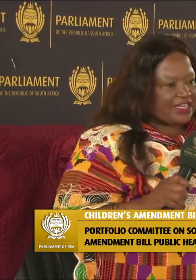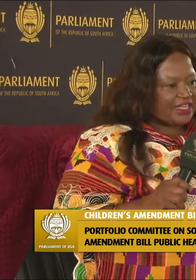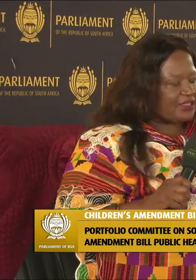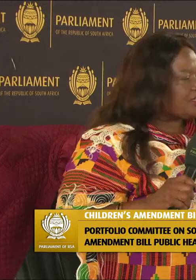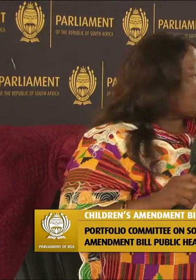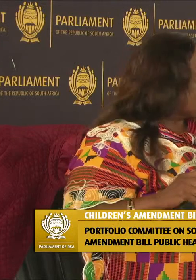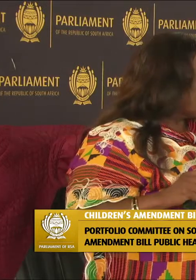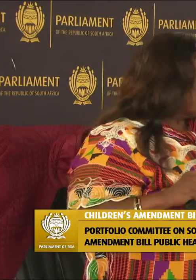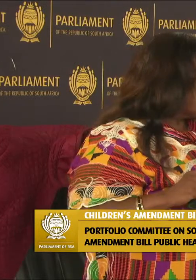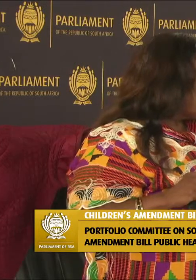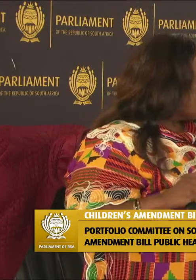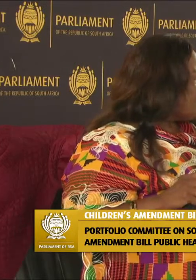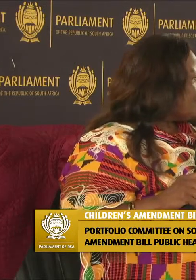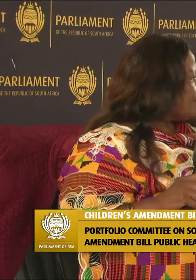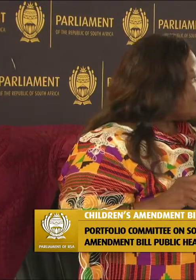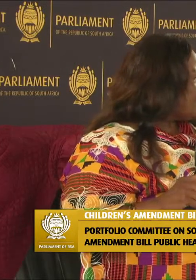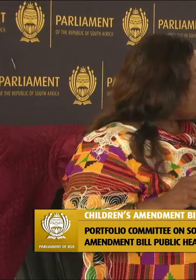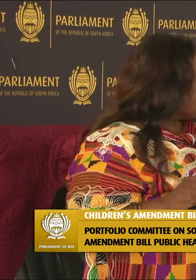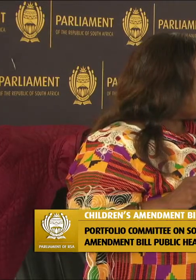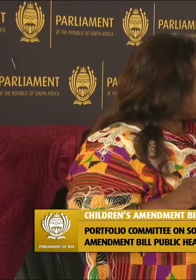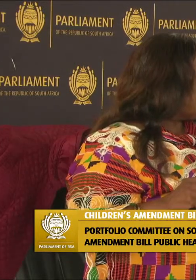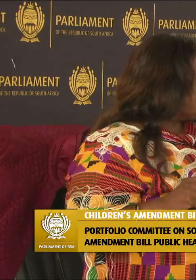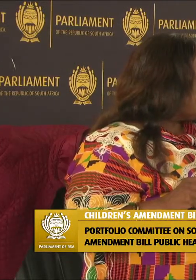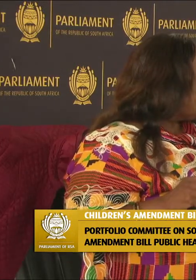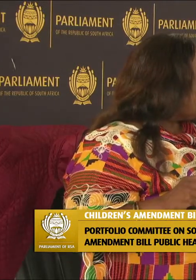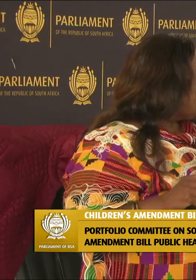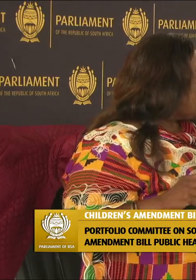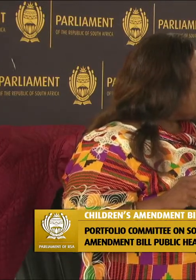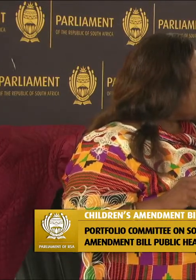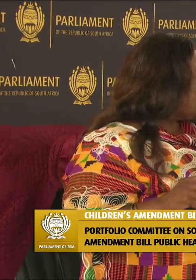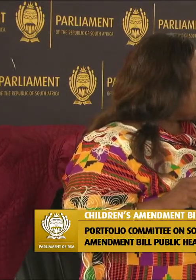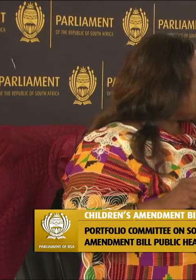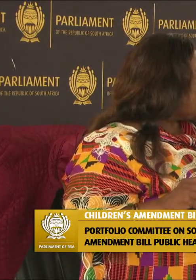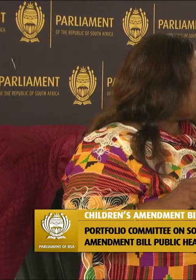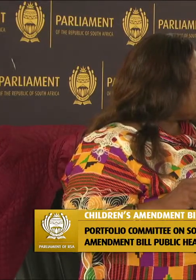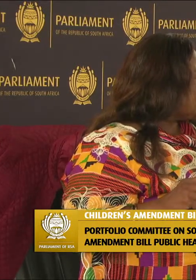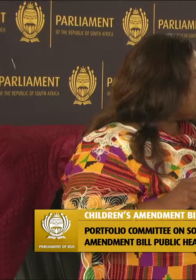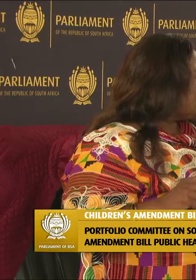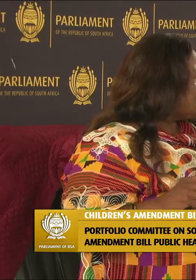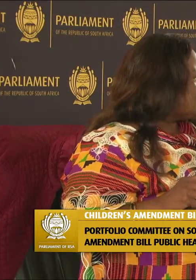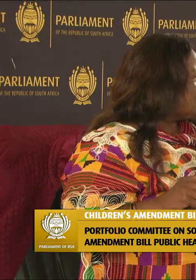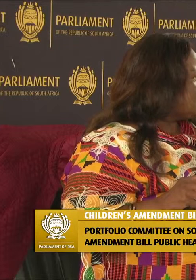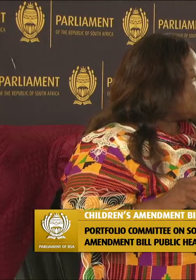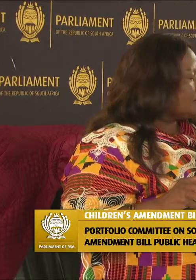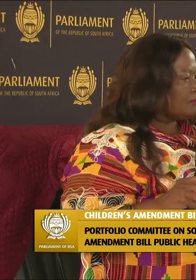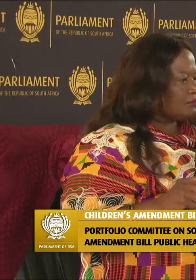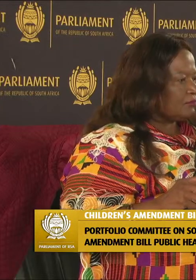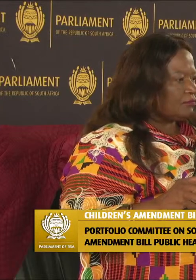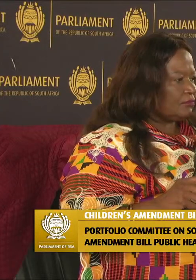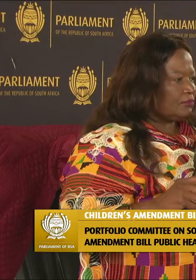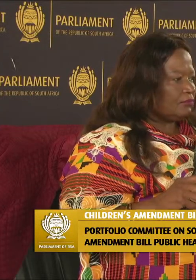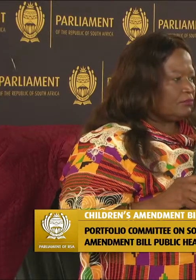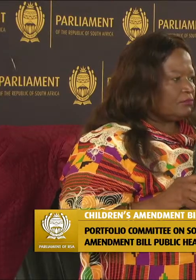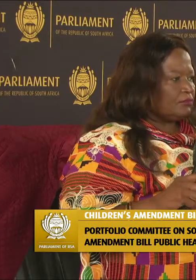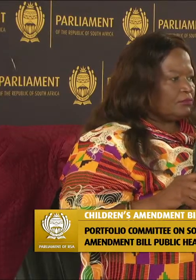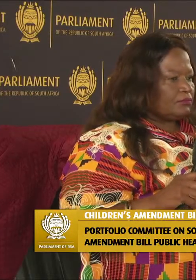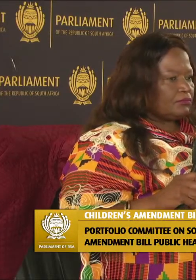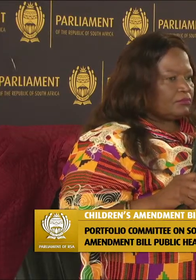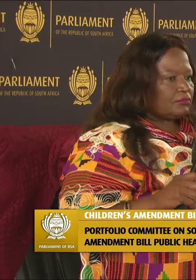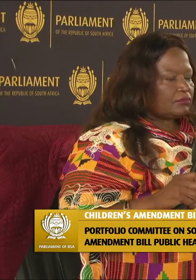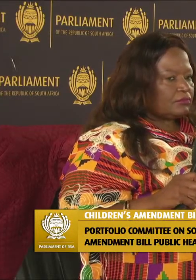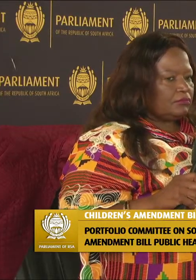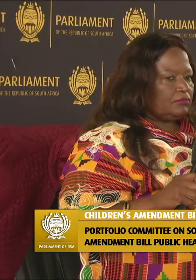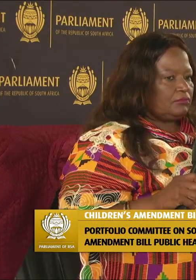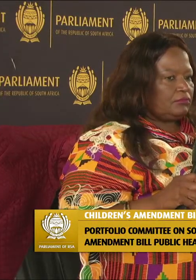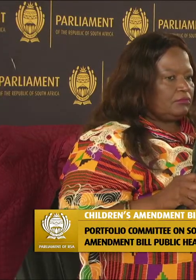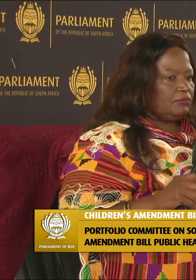reject it. Si nalomthetho ke osavivinywa enutholile uma ningena lapha